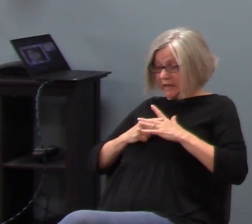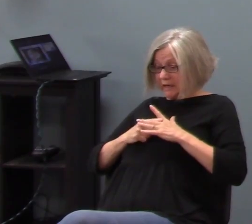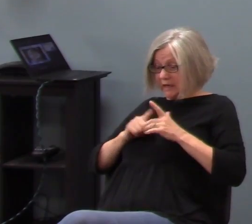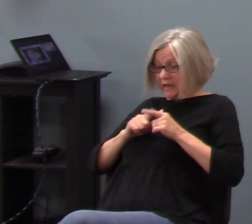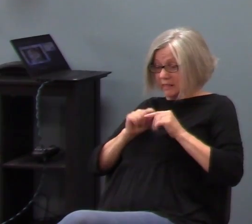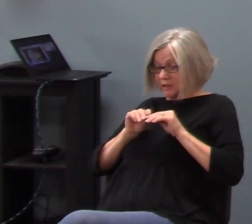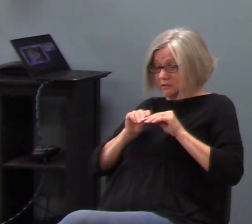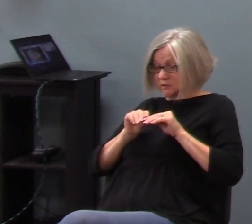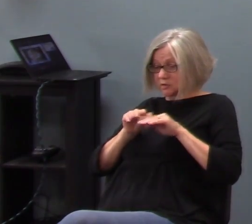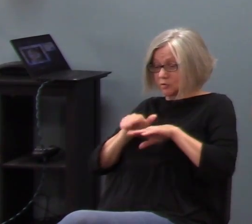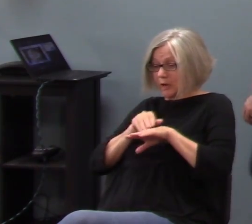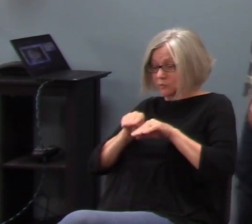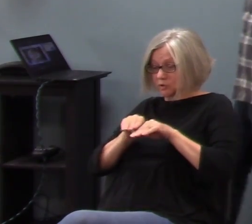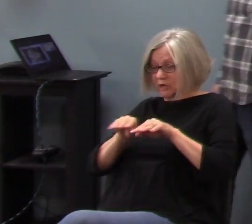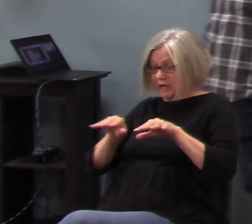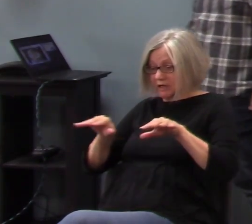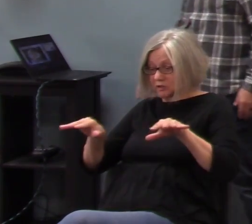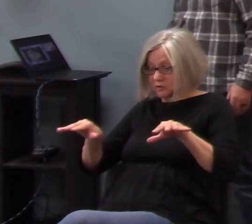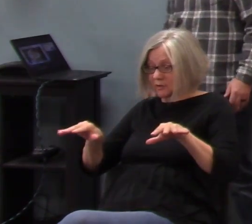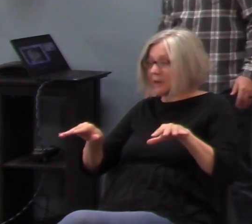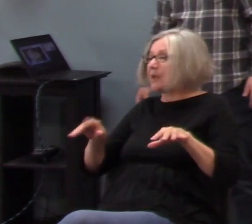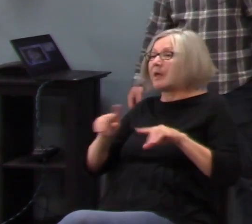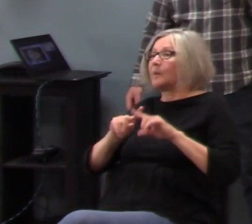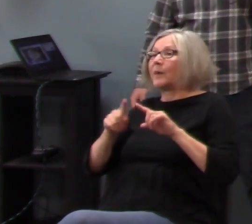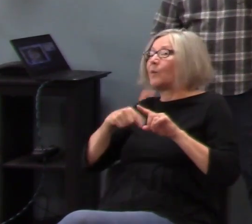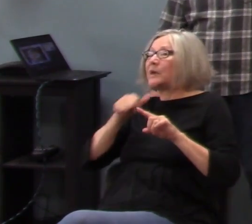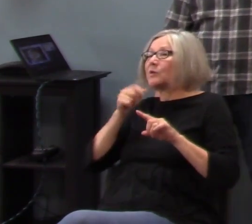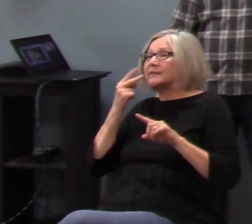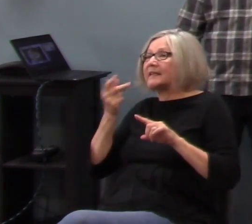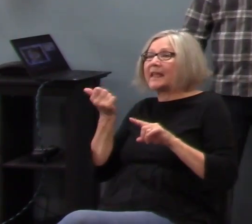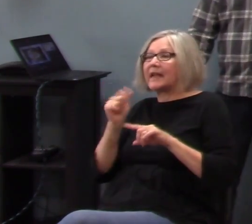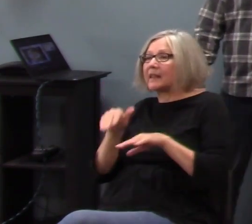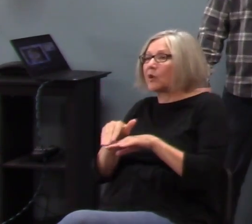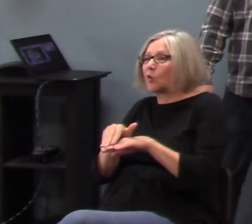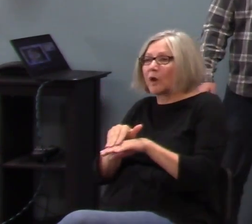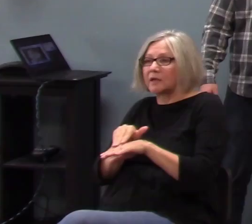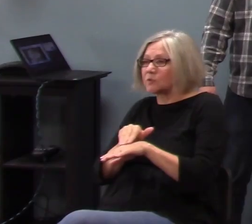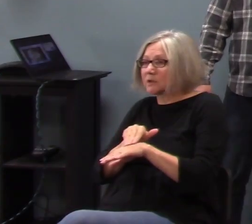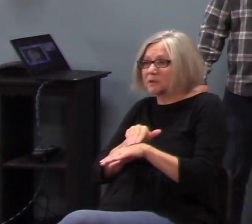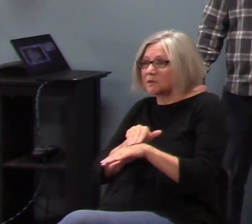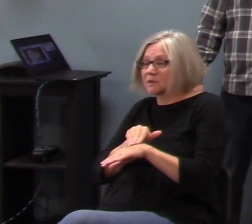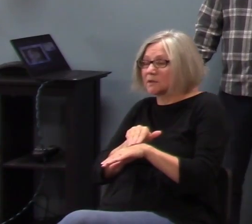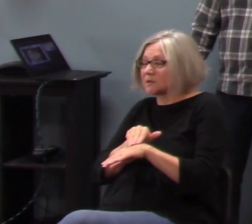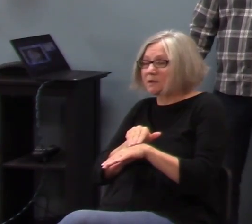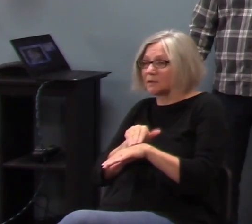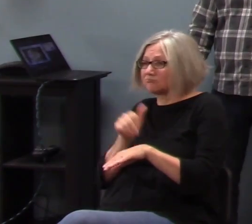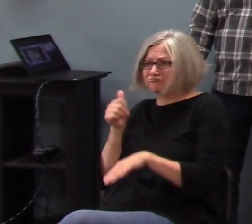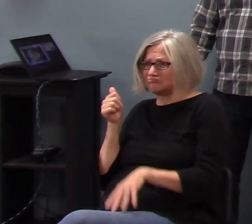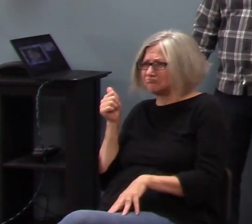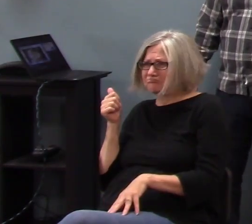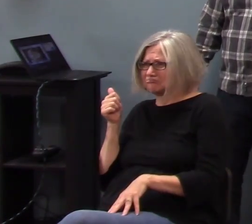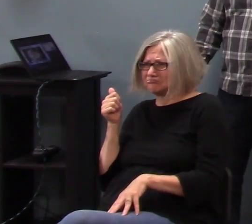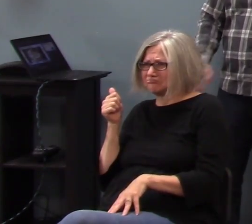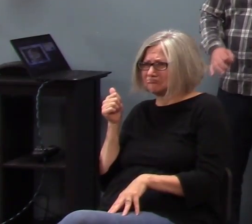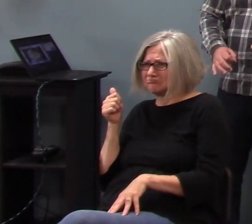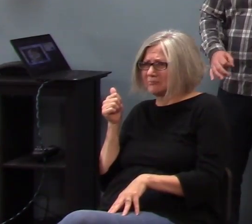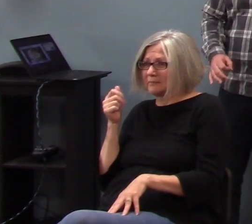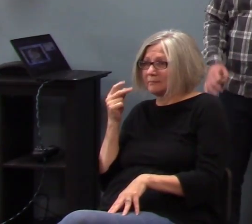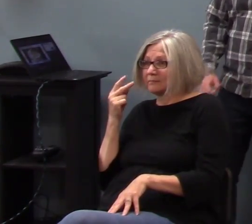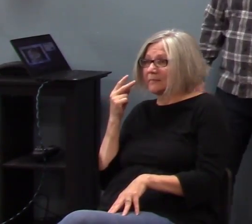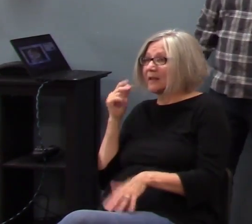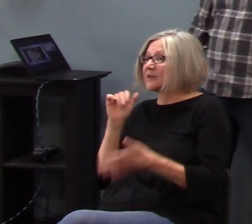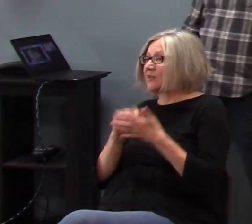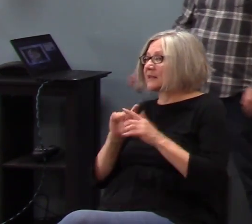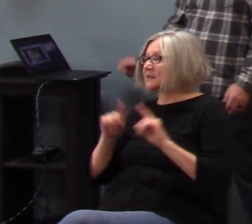seeing at all anything gradual, even by the most generous speeding up of things. You see the difference